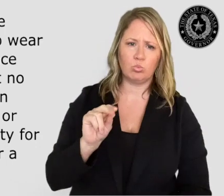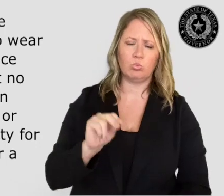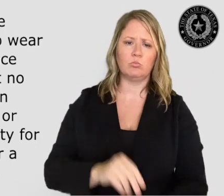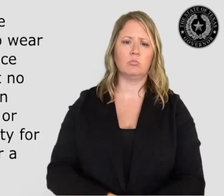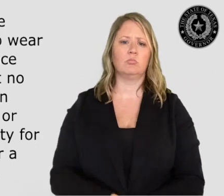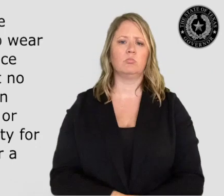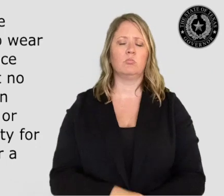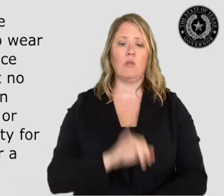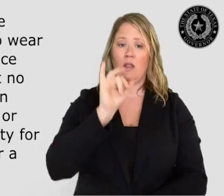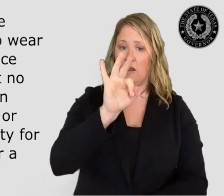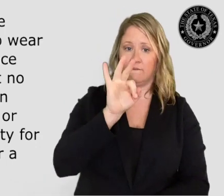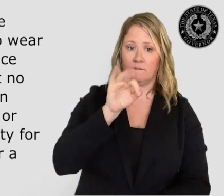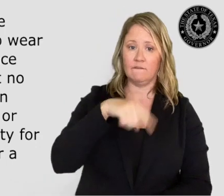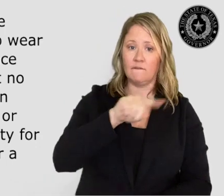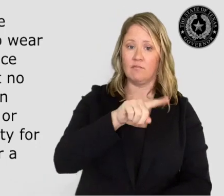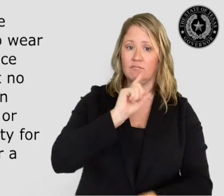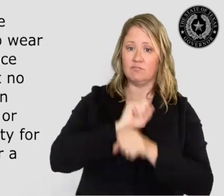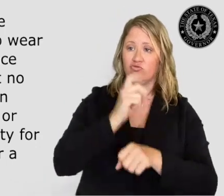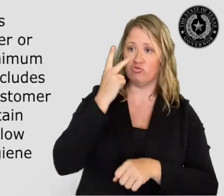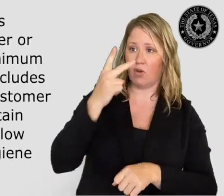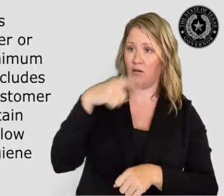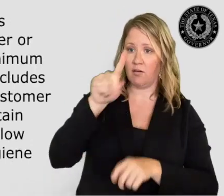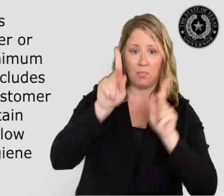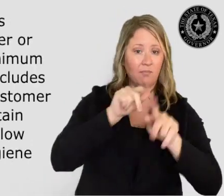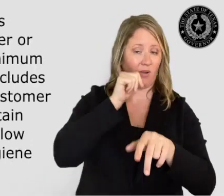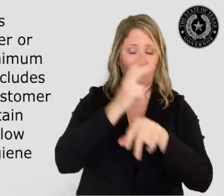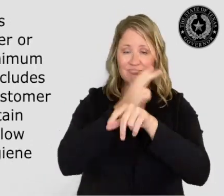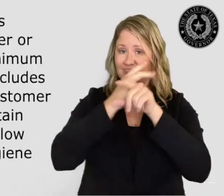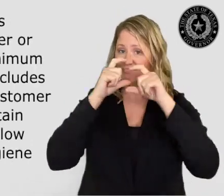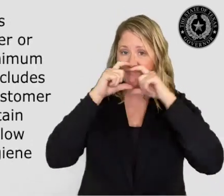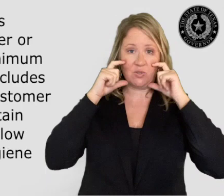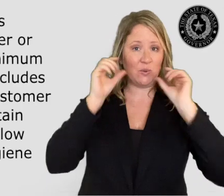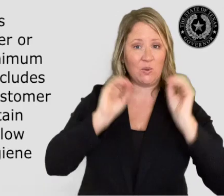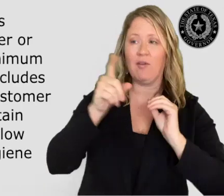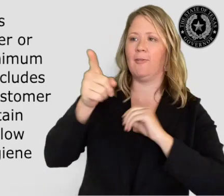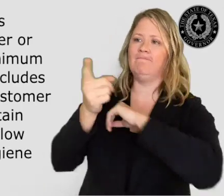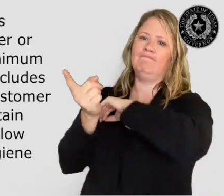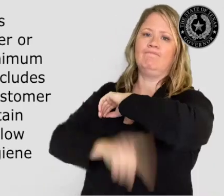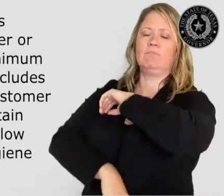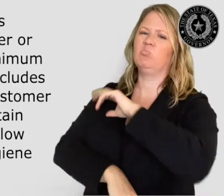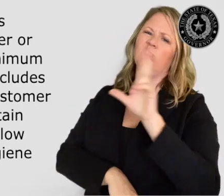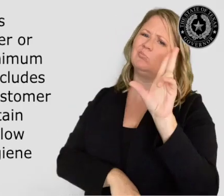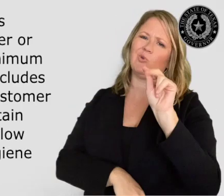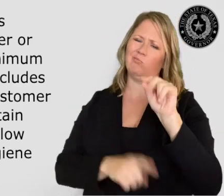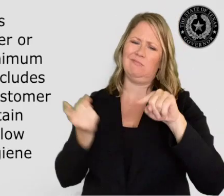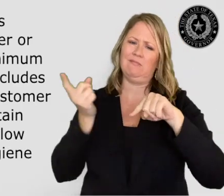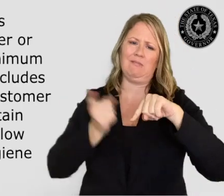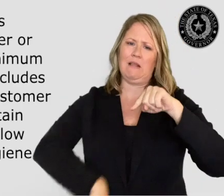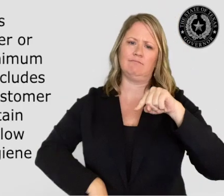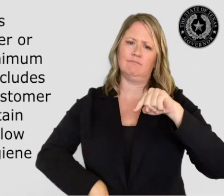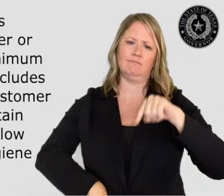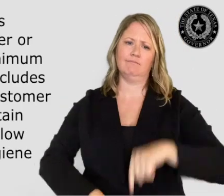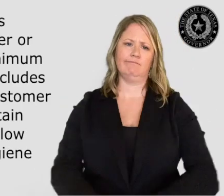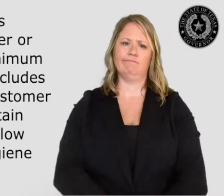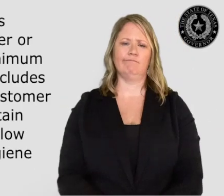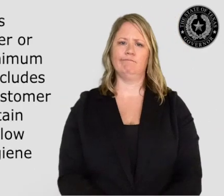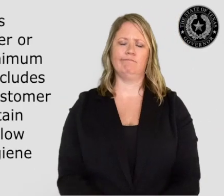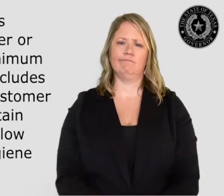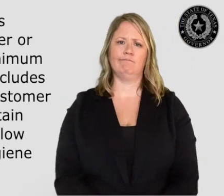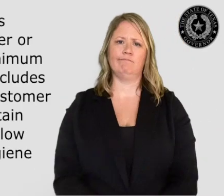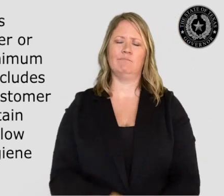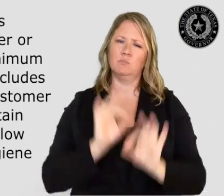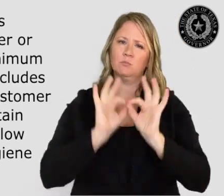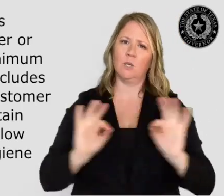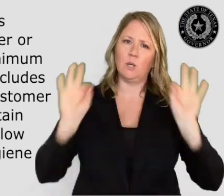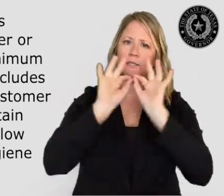criminal penalty for failure to wear a face covering. Nothing in this executive order or the DSHS minimum standards precludes